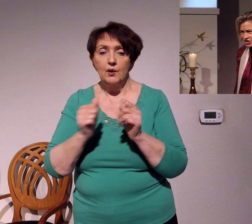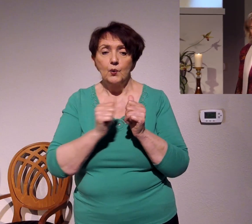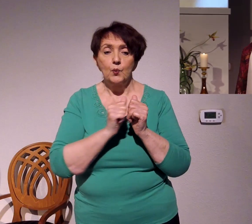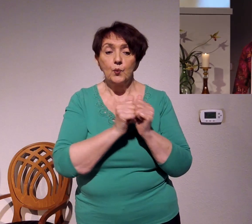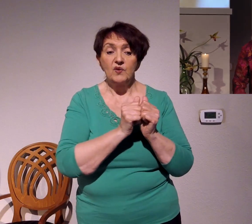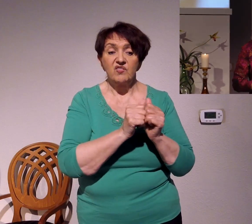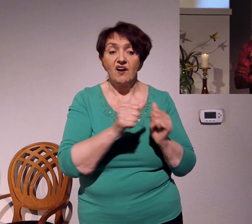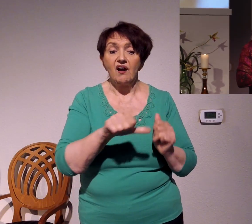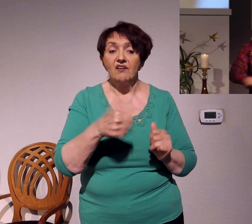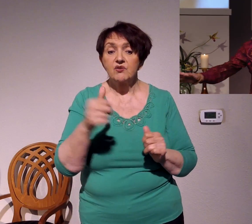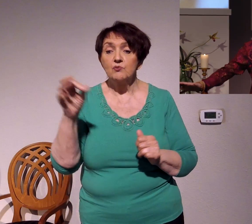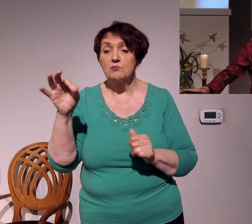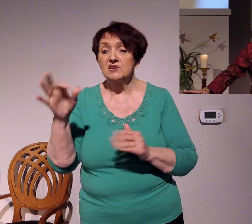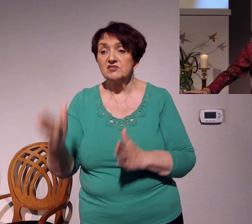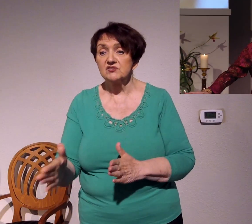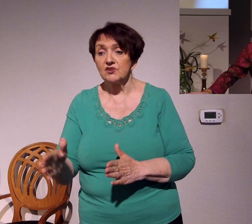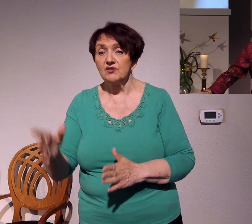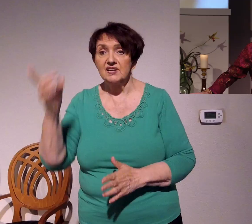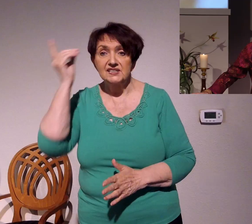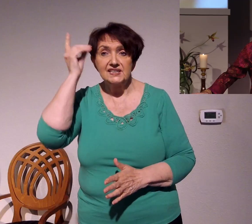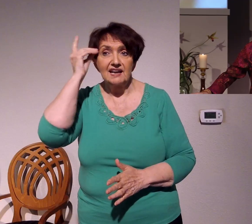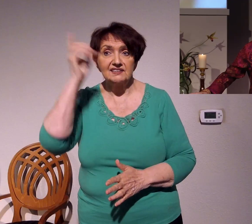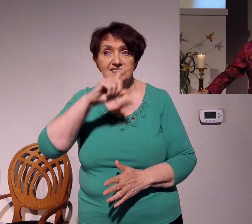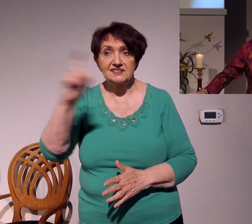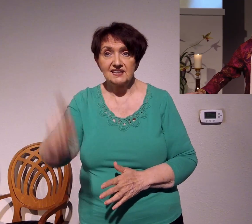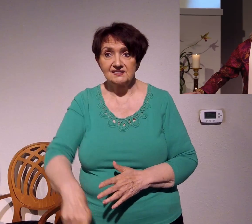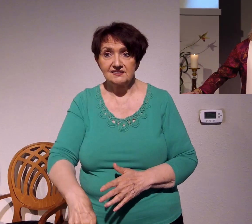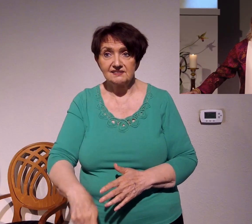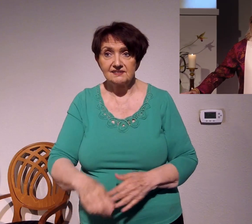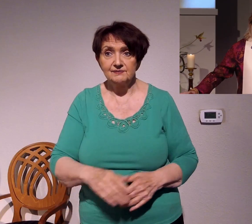other minister in Dallas, Texas.